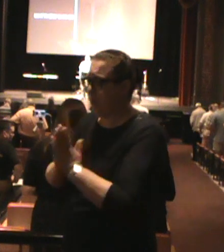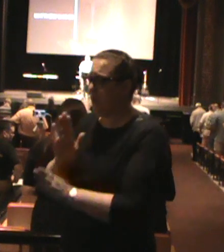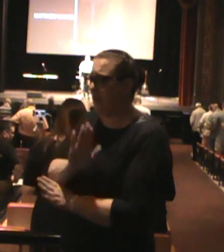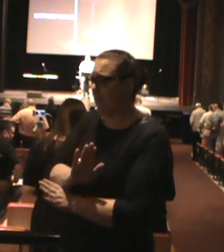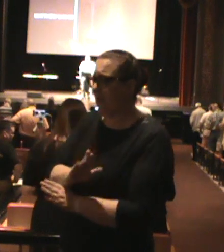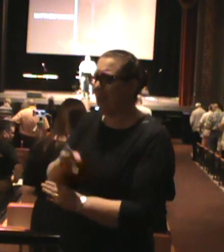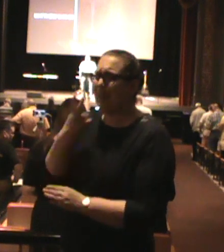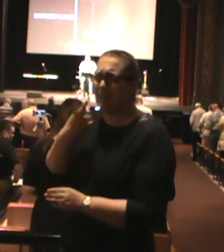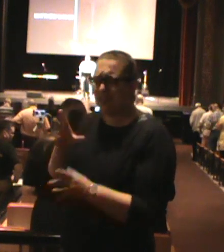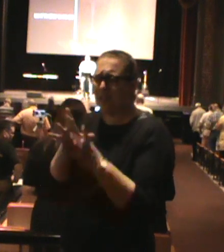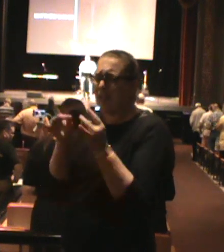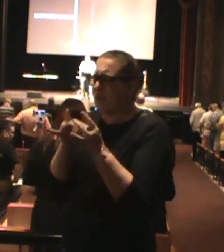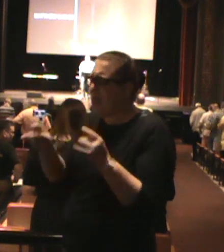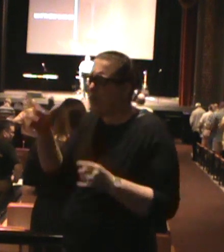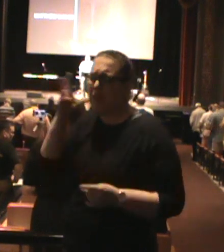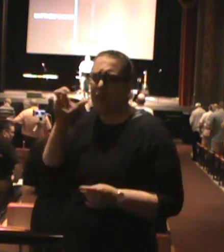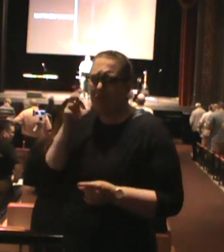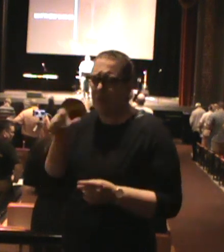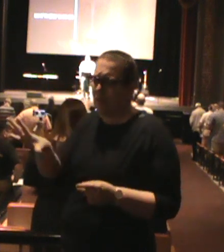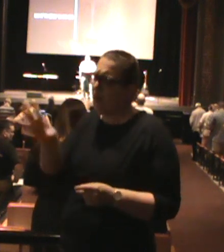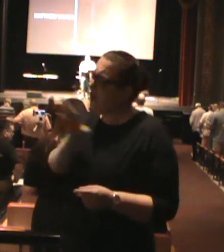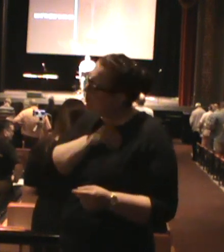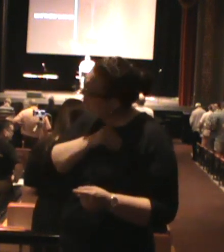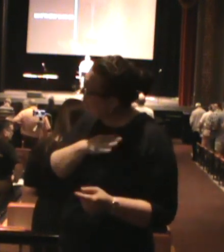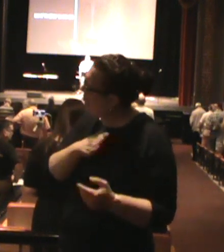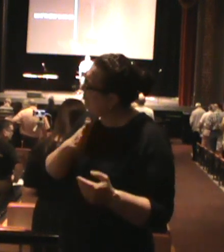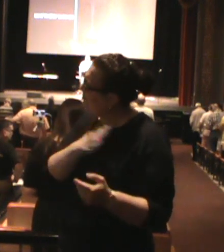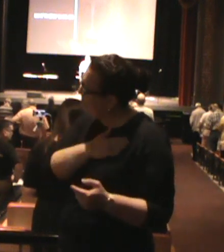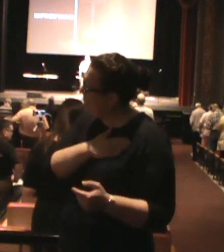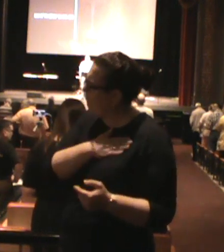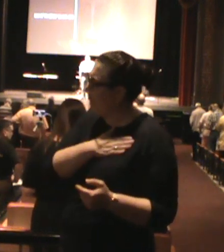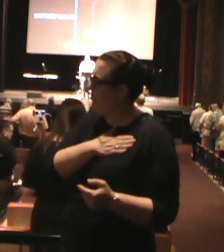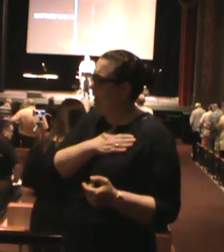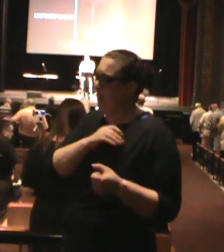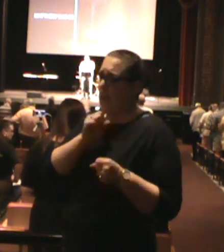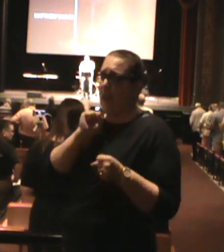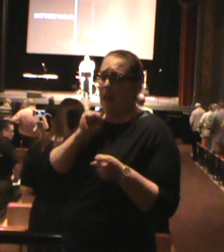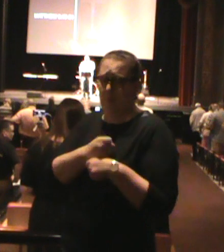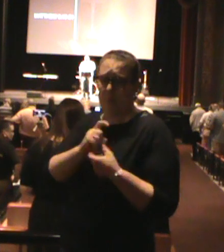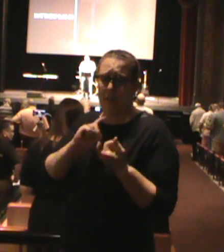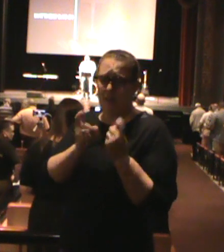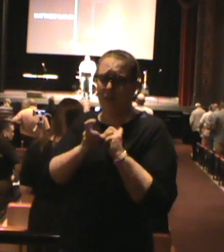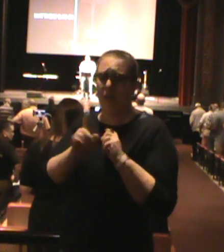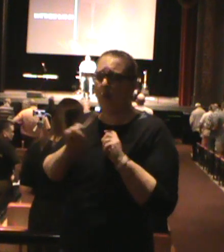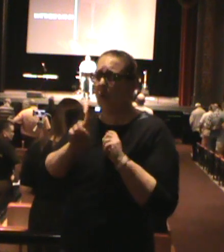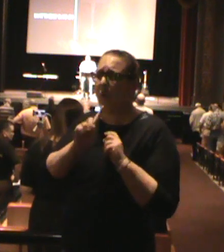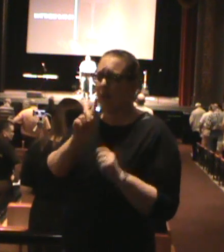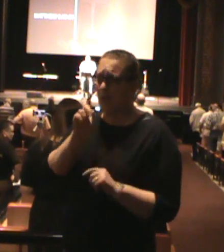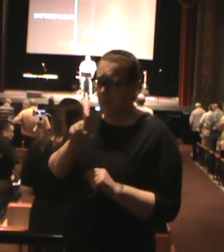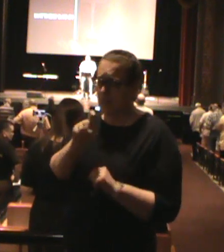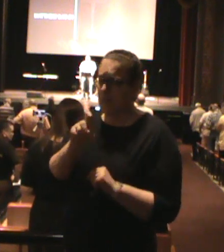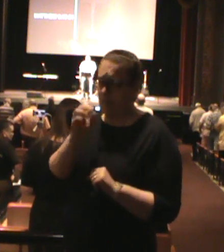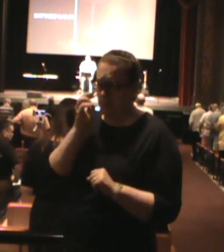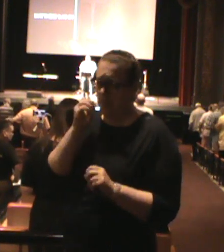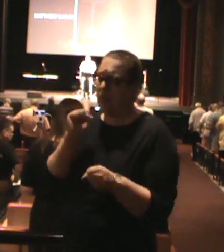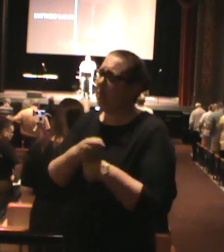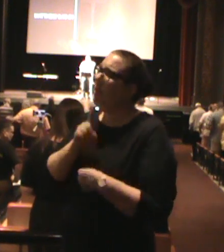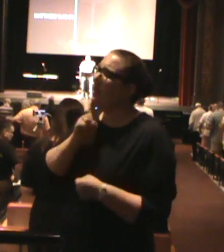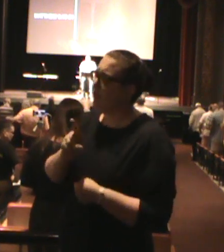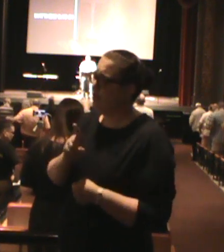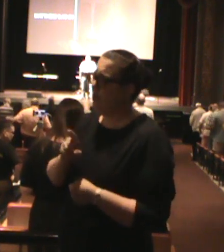they would see this message and hear it and take it to heart and or make adjustments in their life where they need to make sure